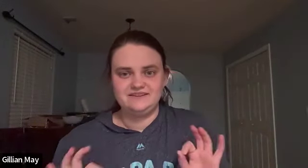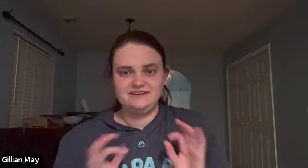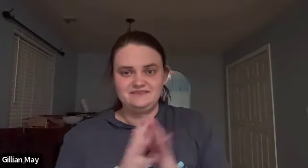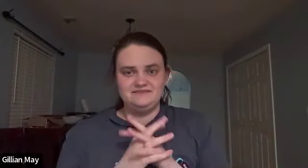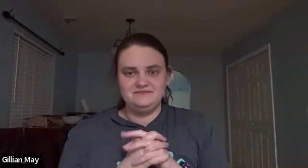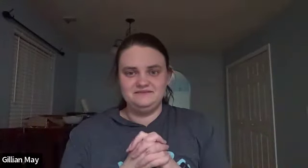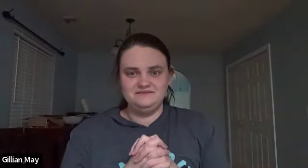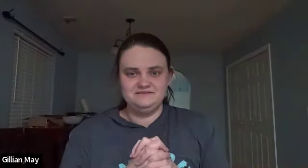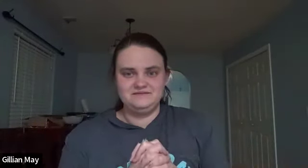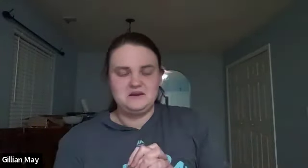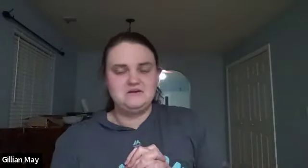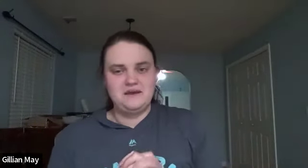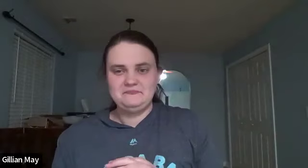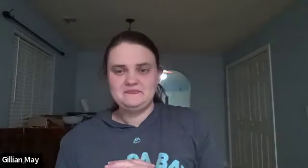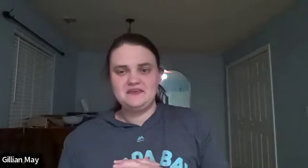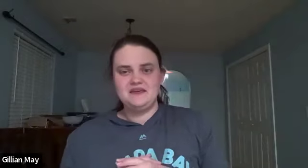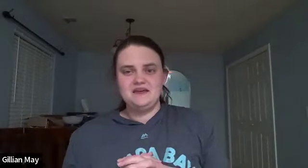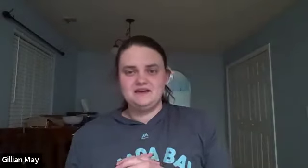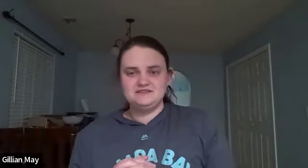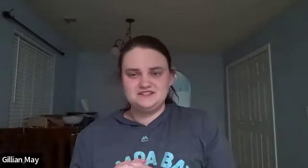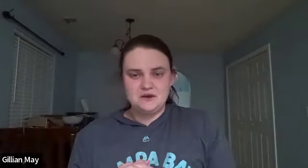Good. Okay. So